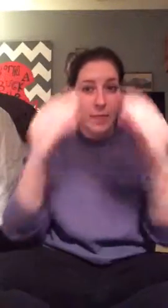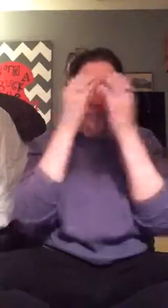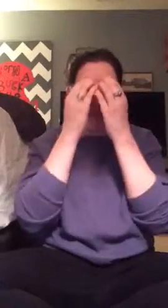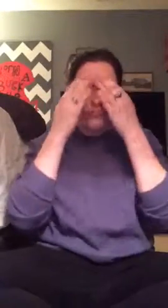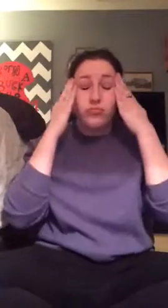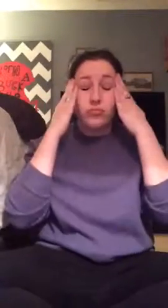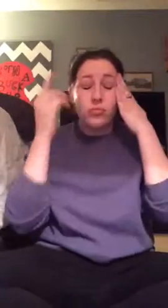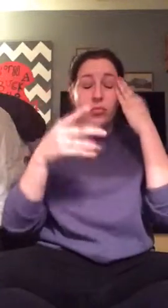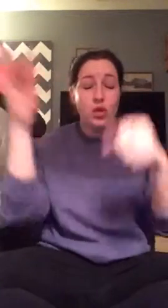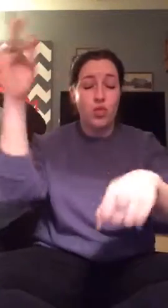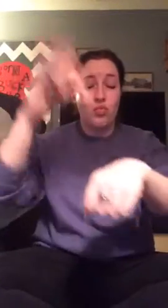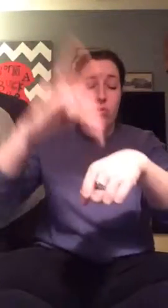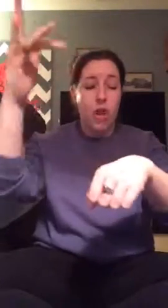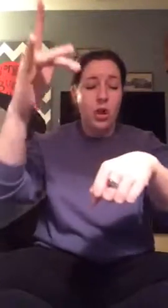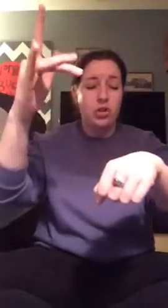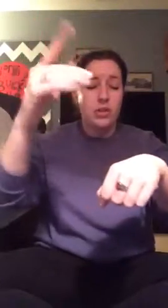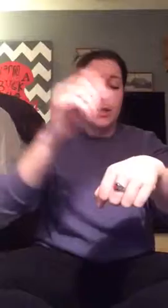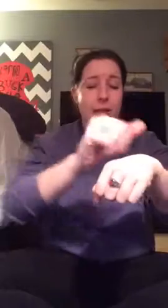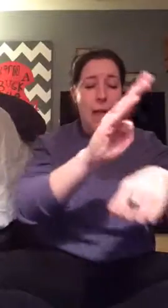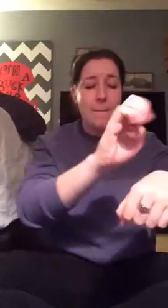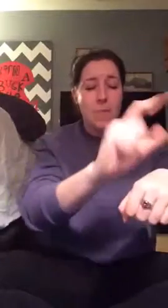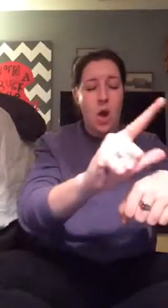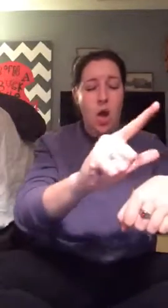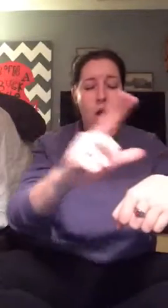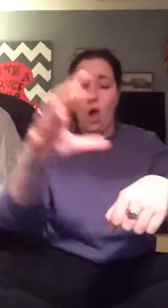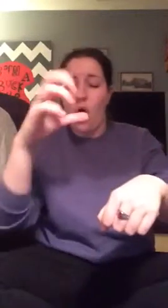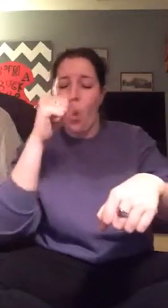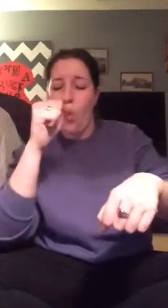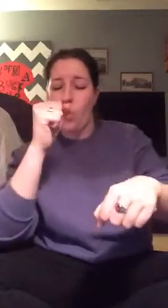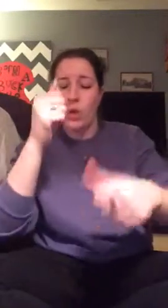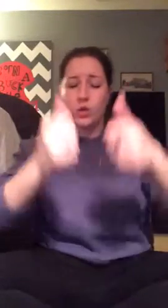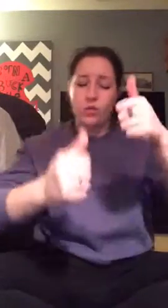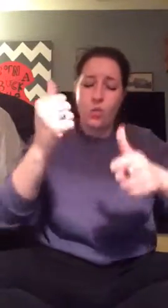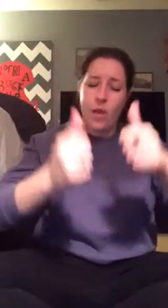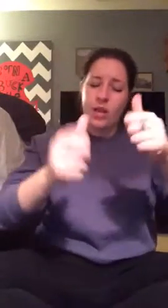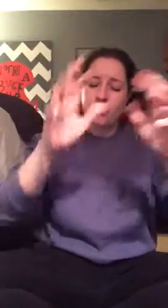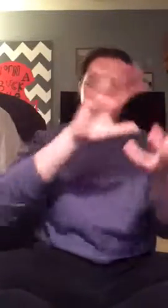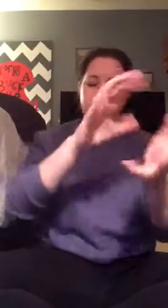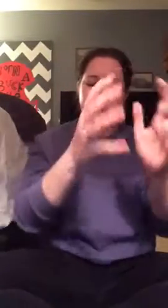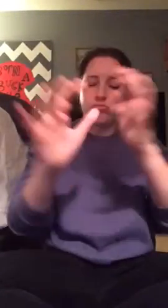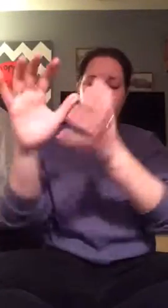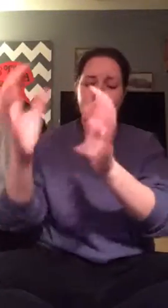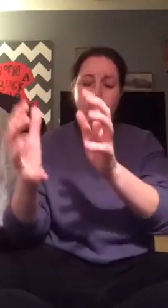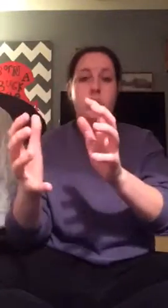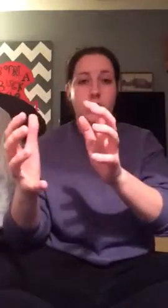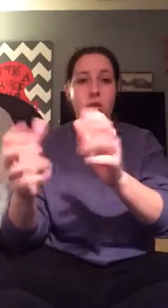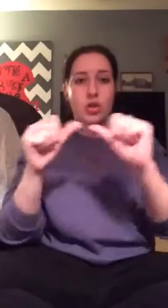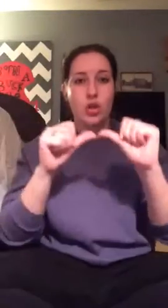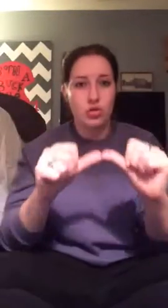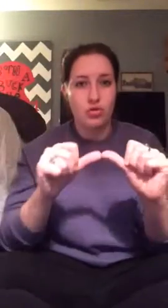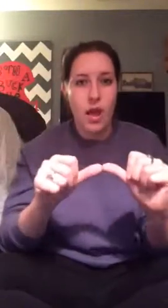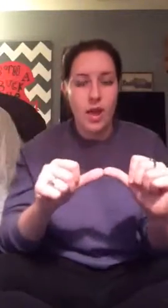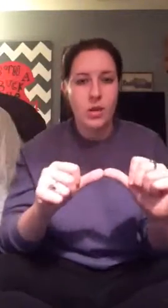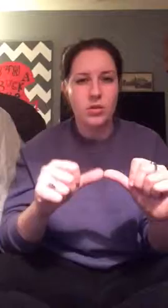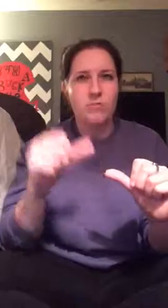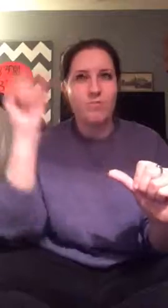ping pong ball or an orange, then you can sense it based on the texture and all the features. You try to recruit your mental image,